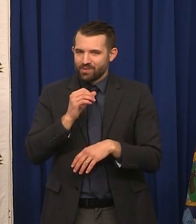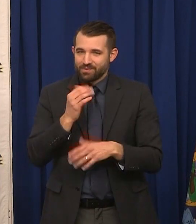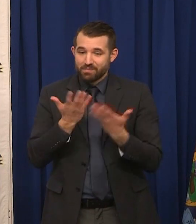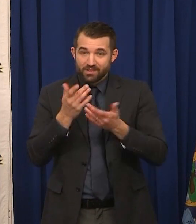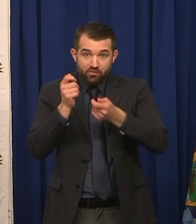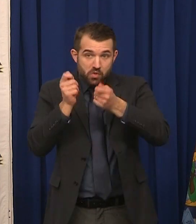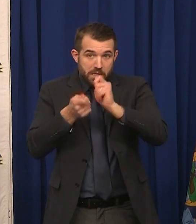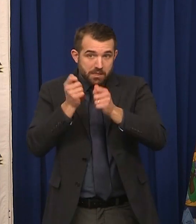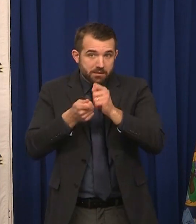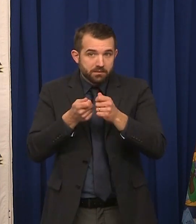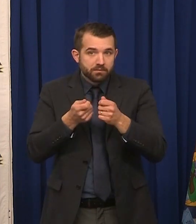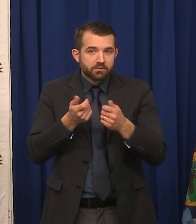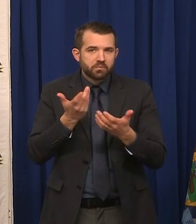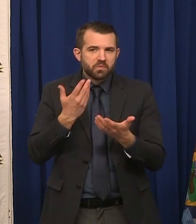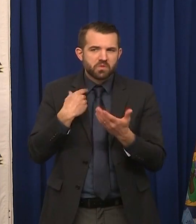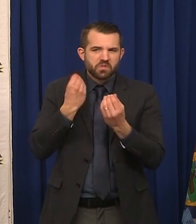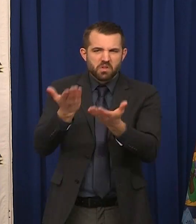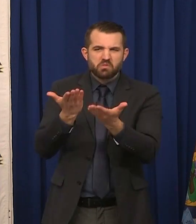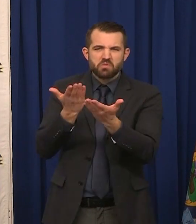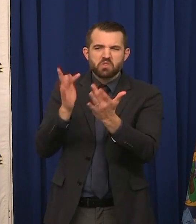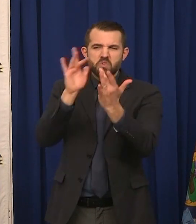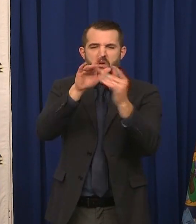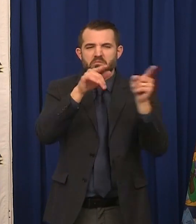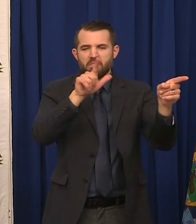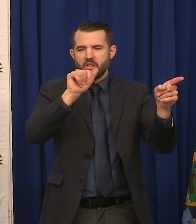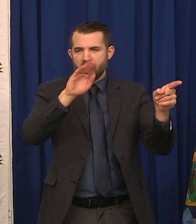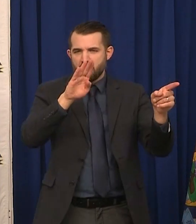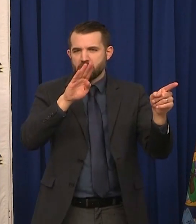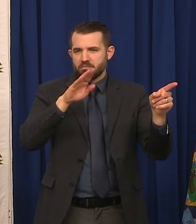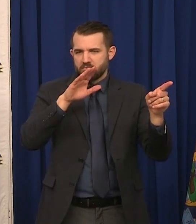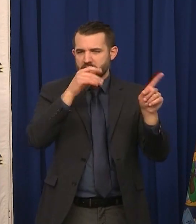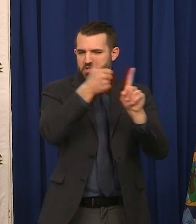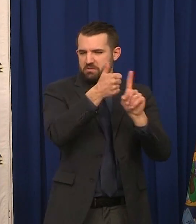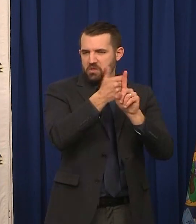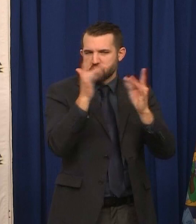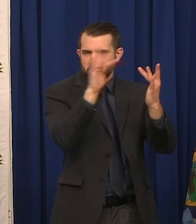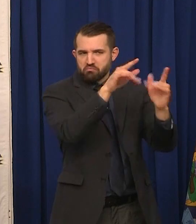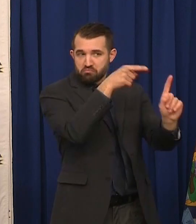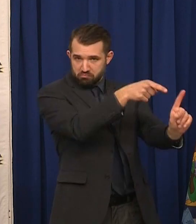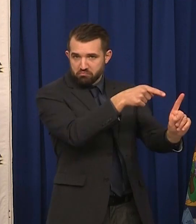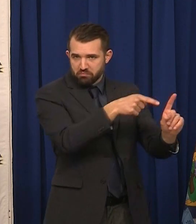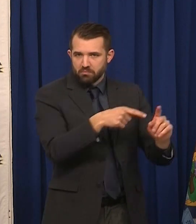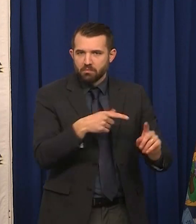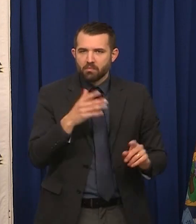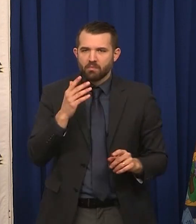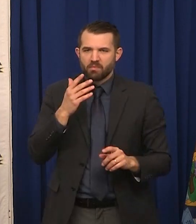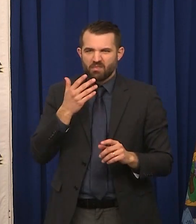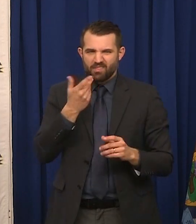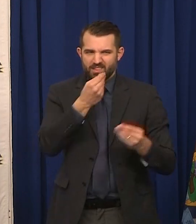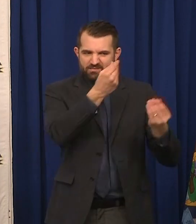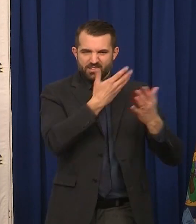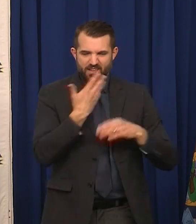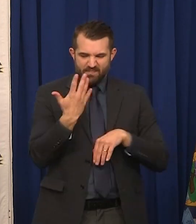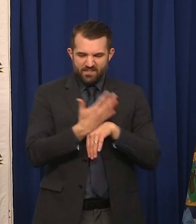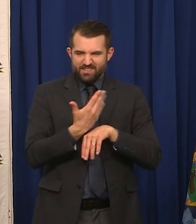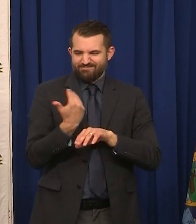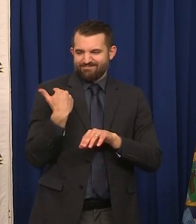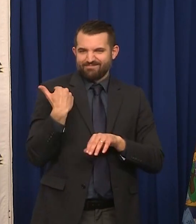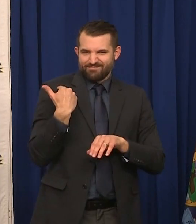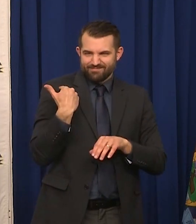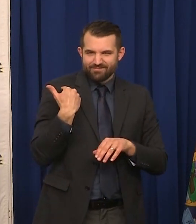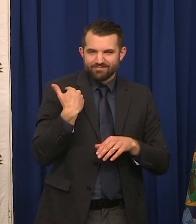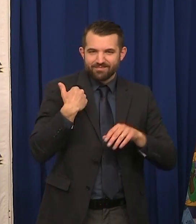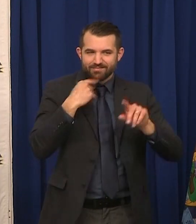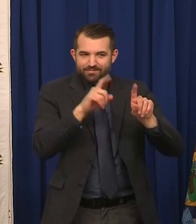you to LabCorp on the latest. But as I was briefed several days ago, their COVID-19 testing is occurring in